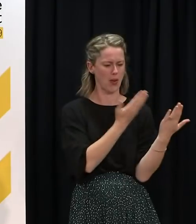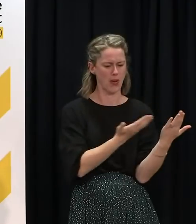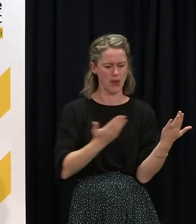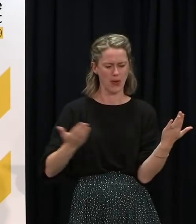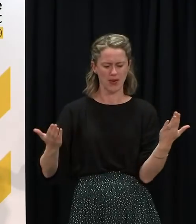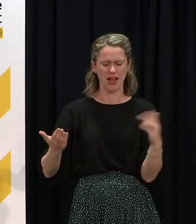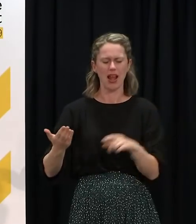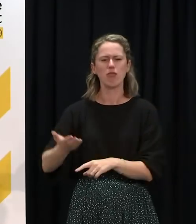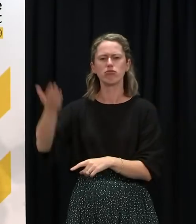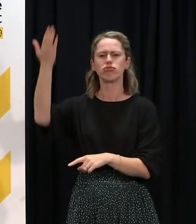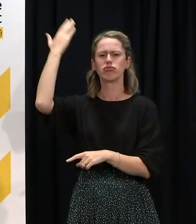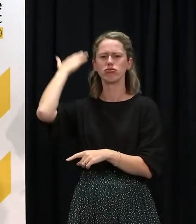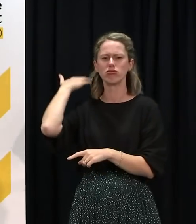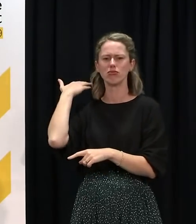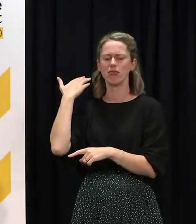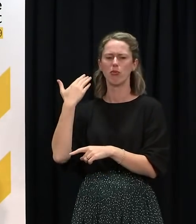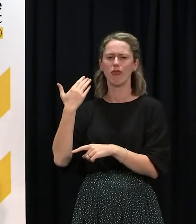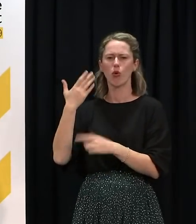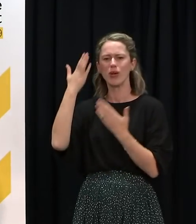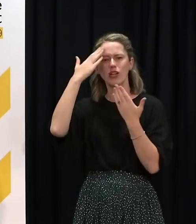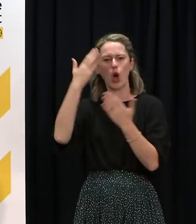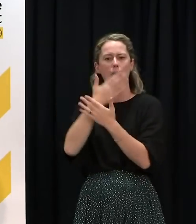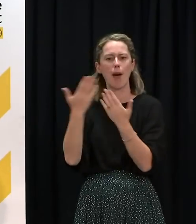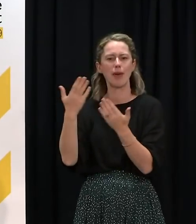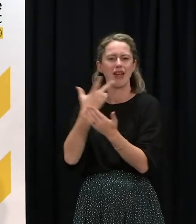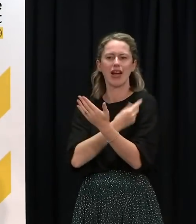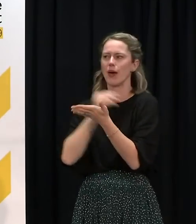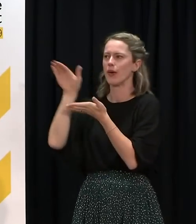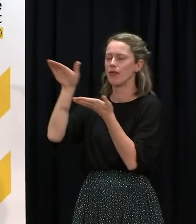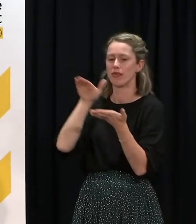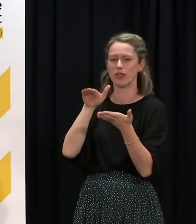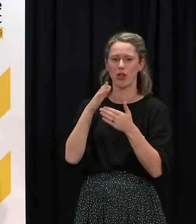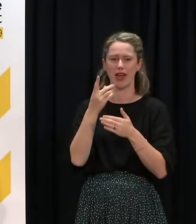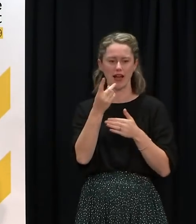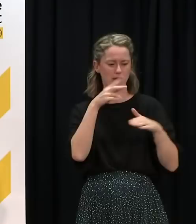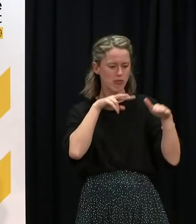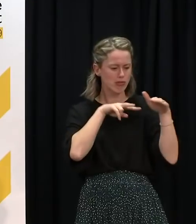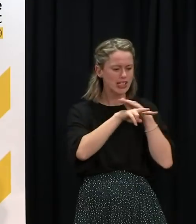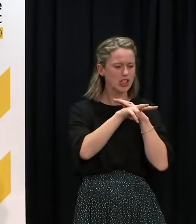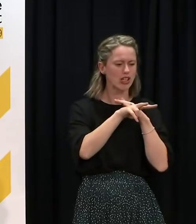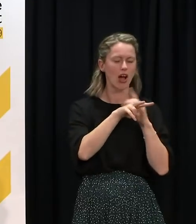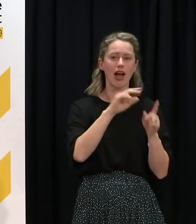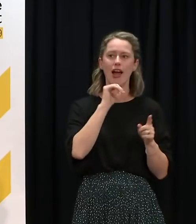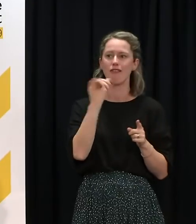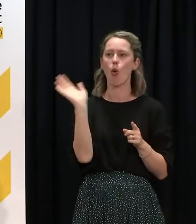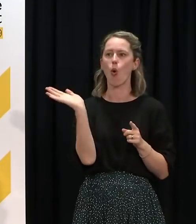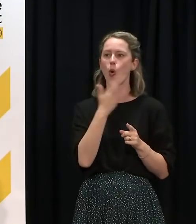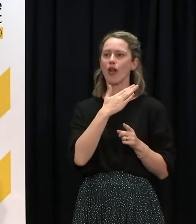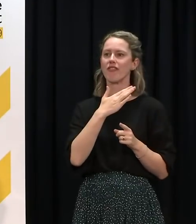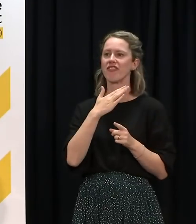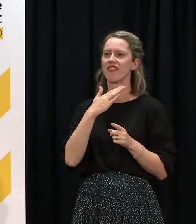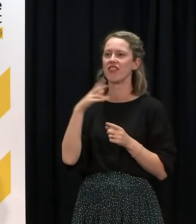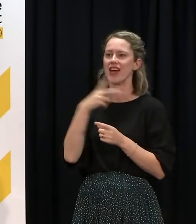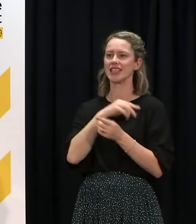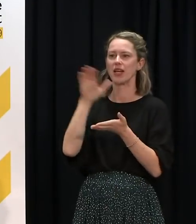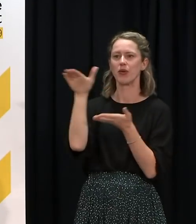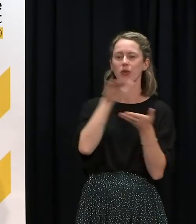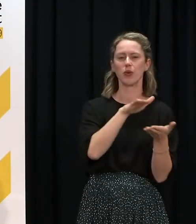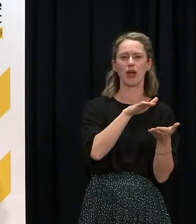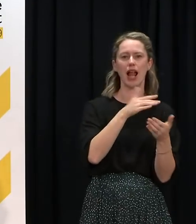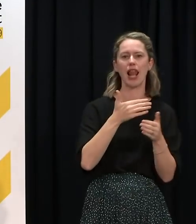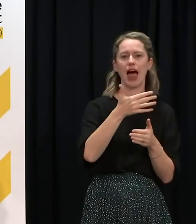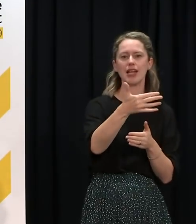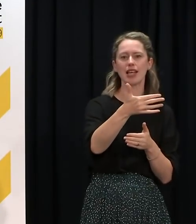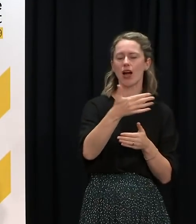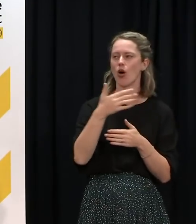supply in terms of exact delivery dates was uncertain. So they had models that saw us getting all of our vaccines by the end of September. They had models that saw